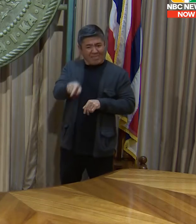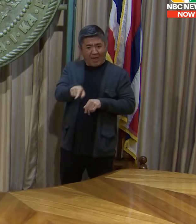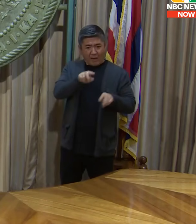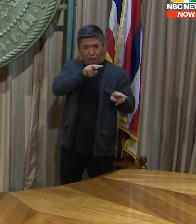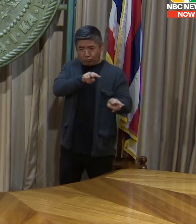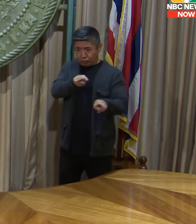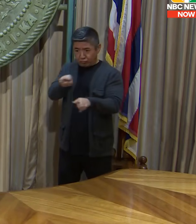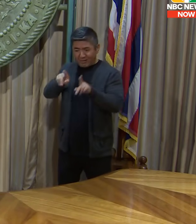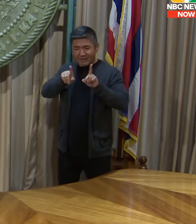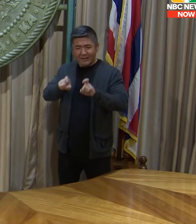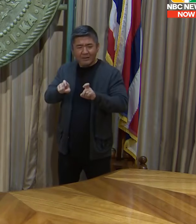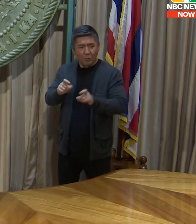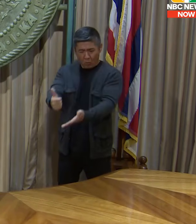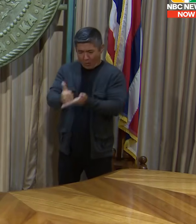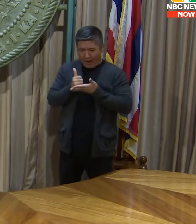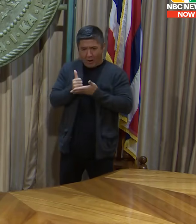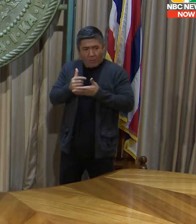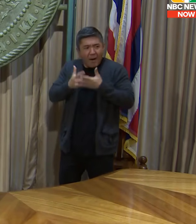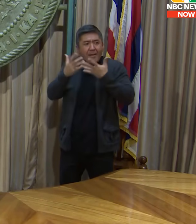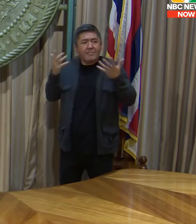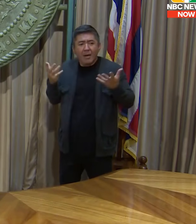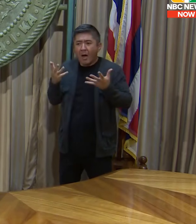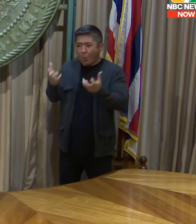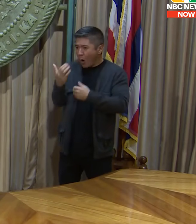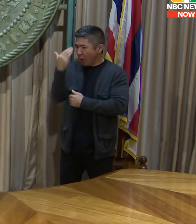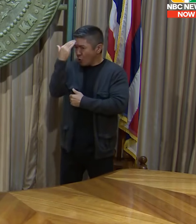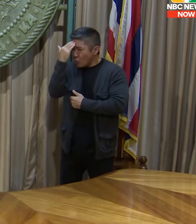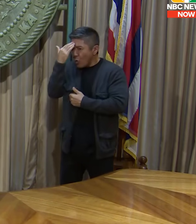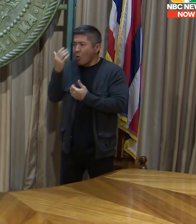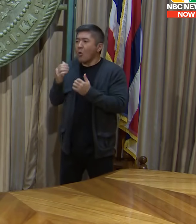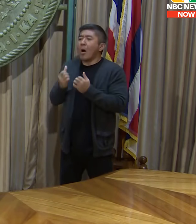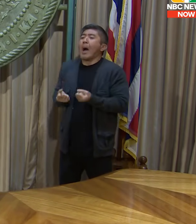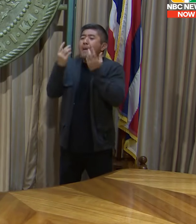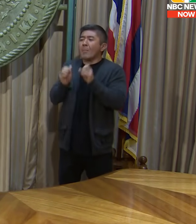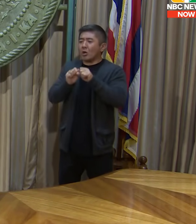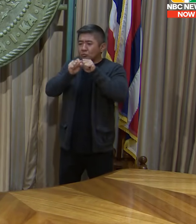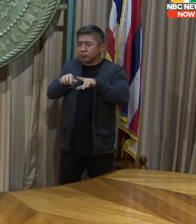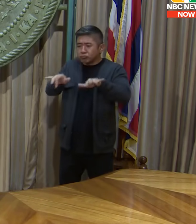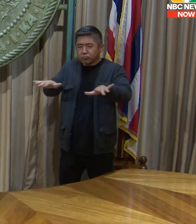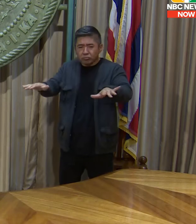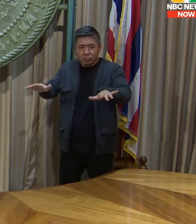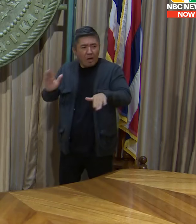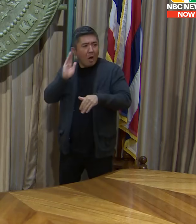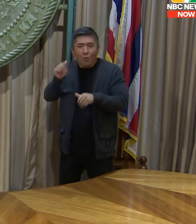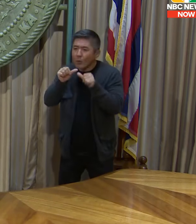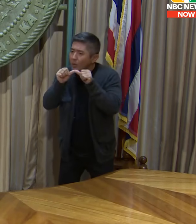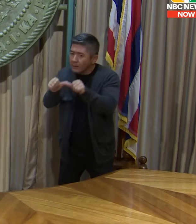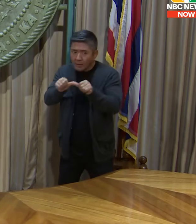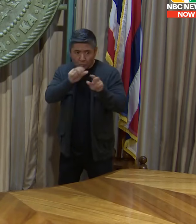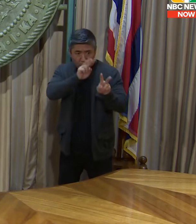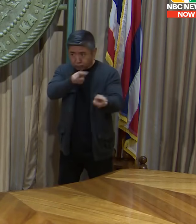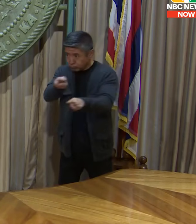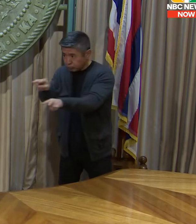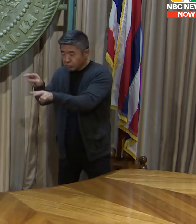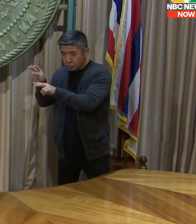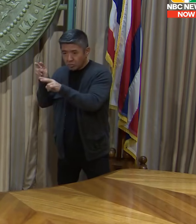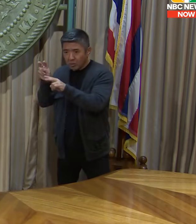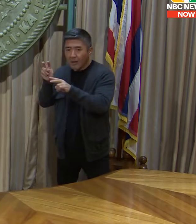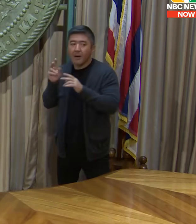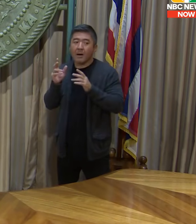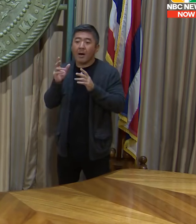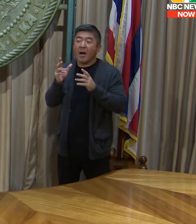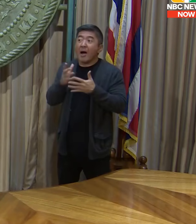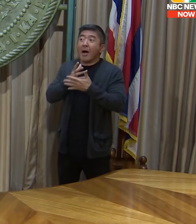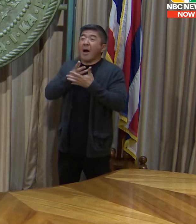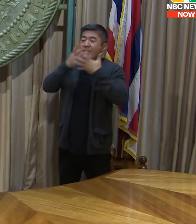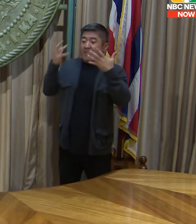how widespread this illness is in our community, and we'll continue to use that tool. We're getting a lot more results now from the private labs,